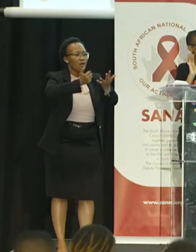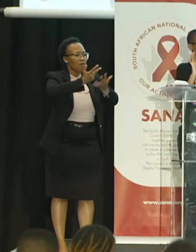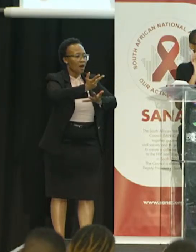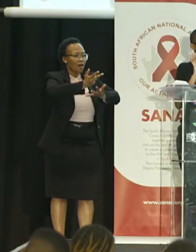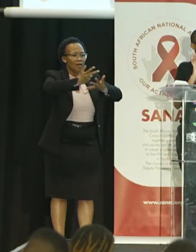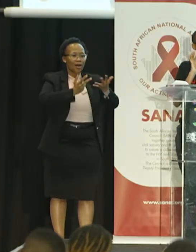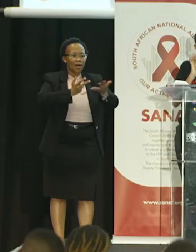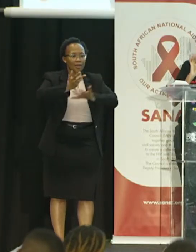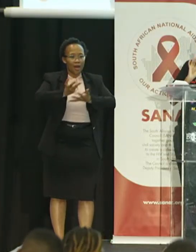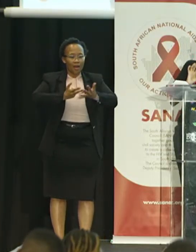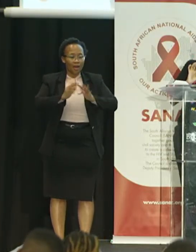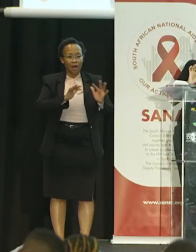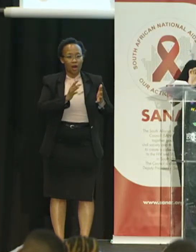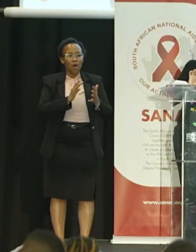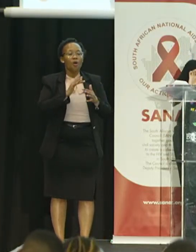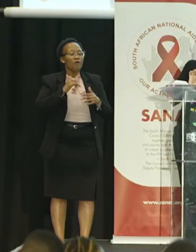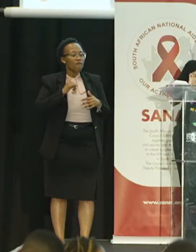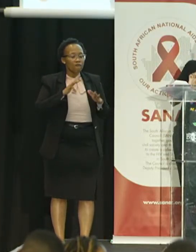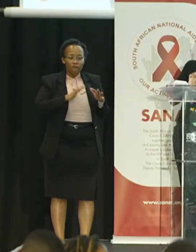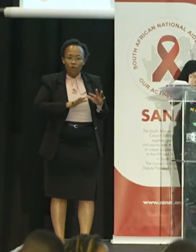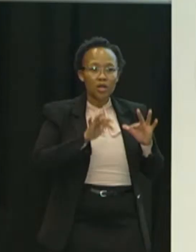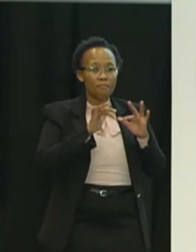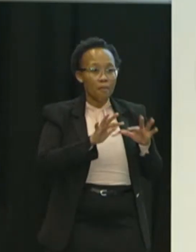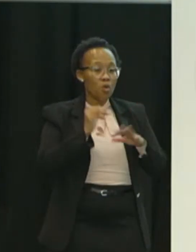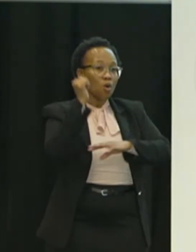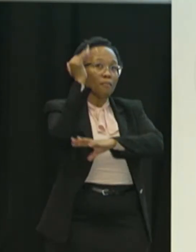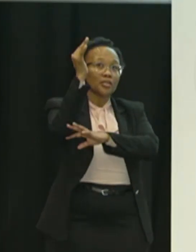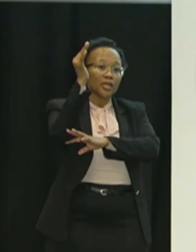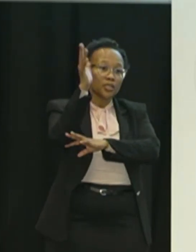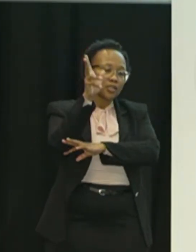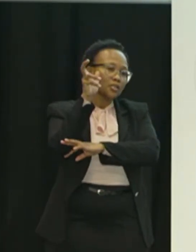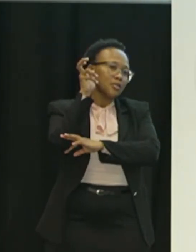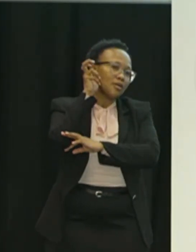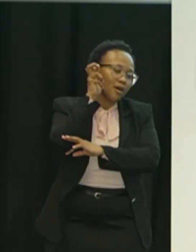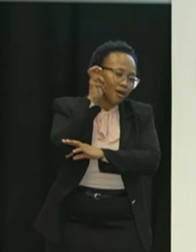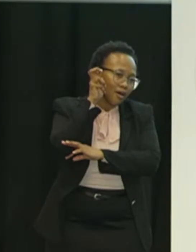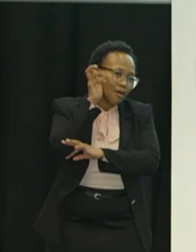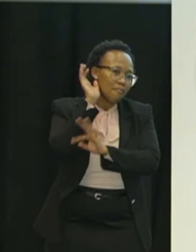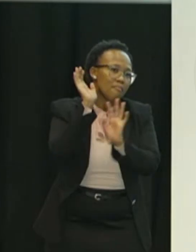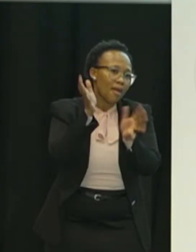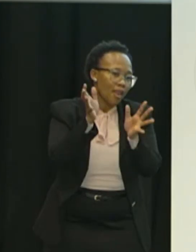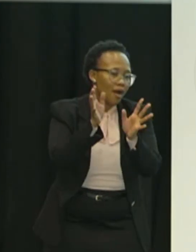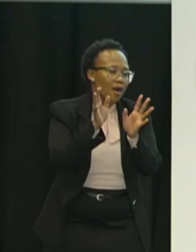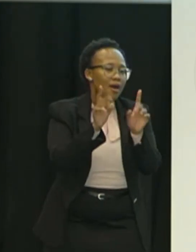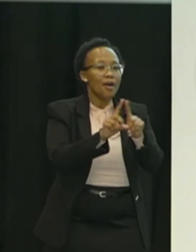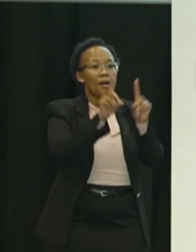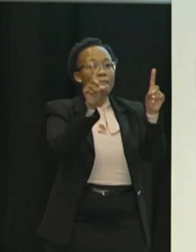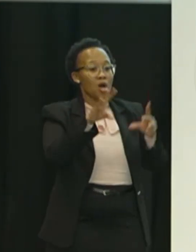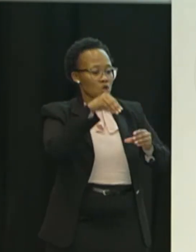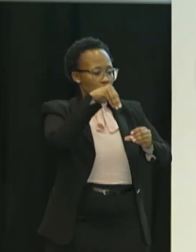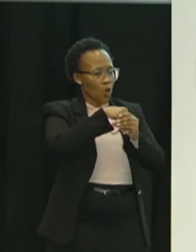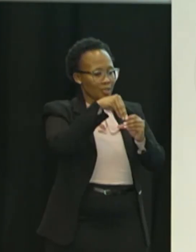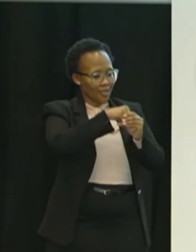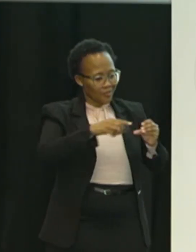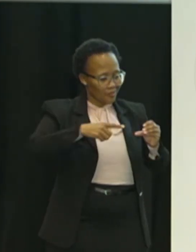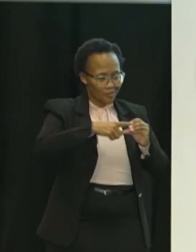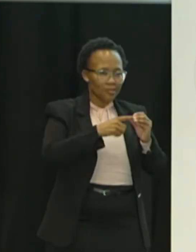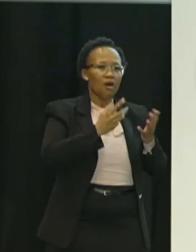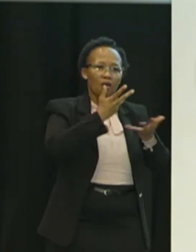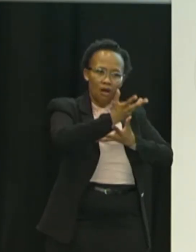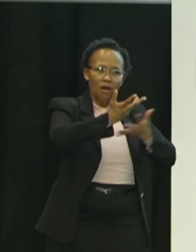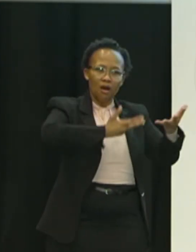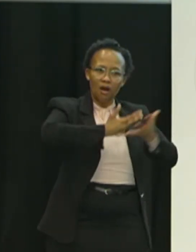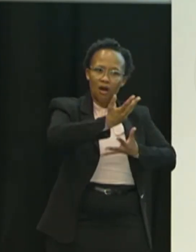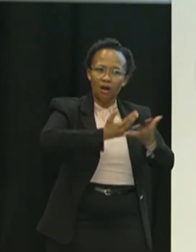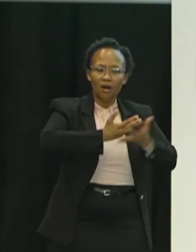only listen to some of the presentations that would be made, who not only engage with the content that's going to be shared, but that who